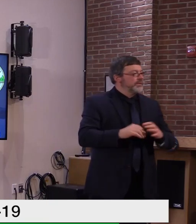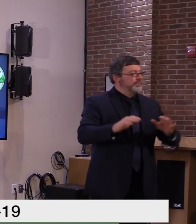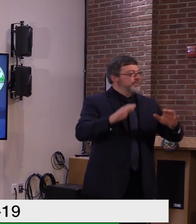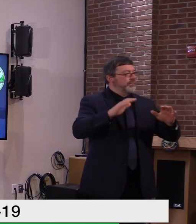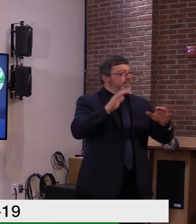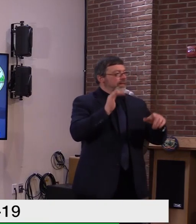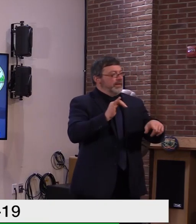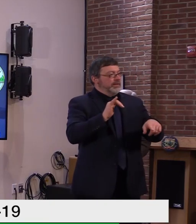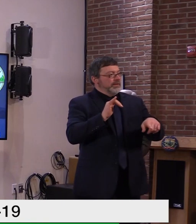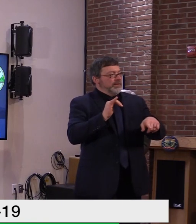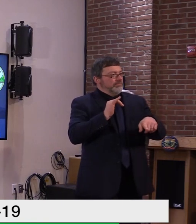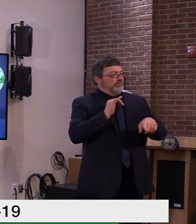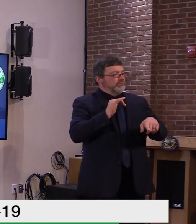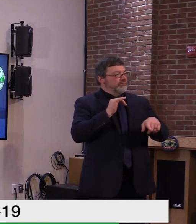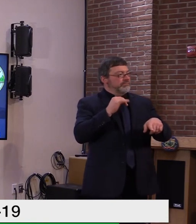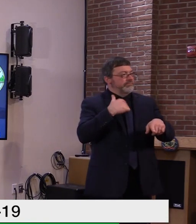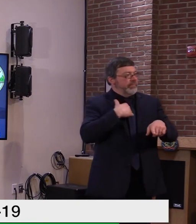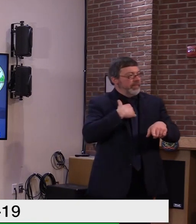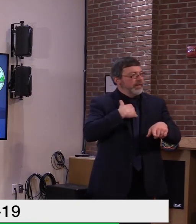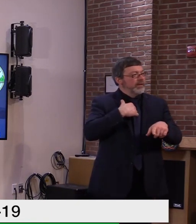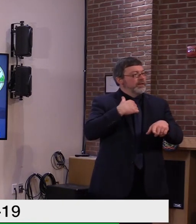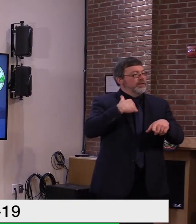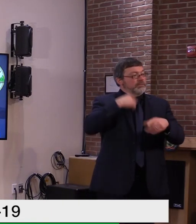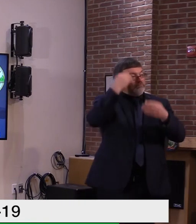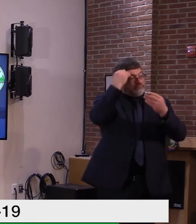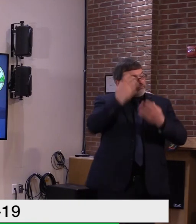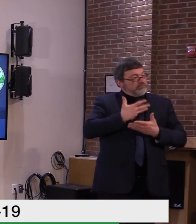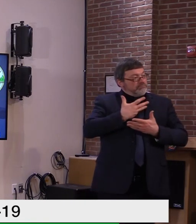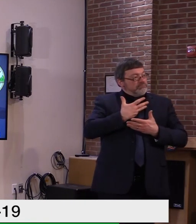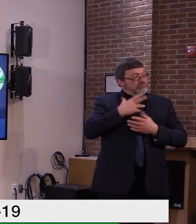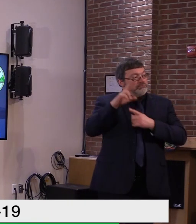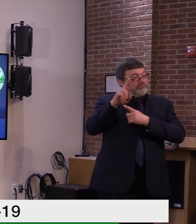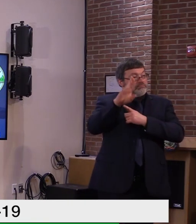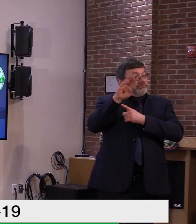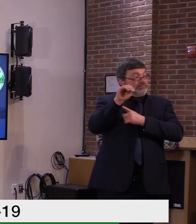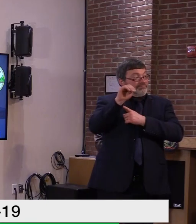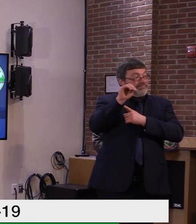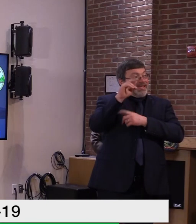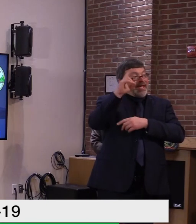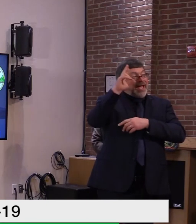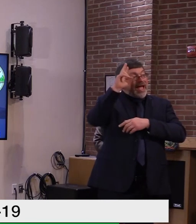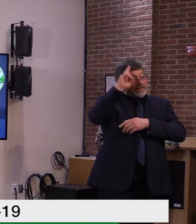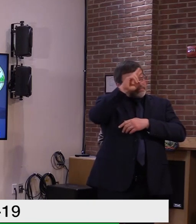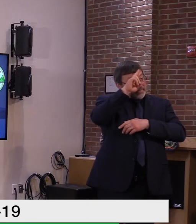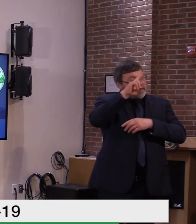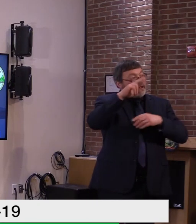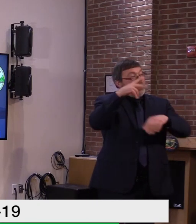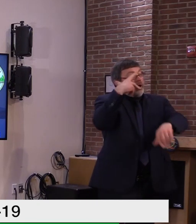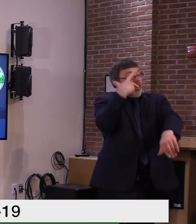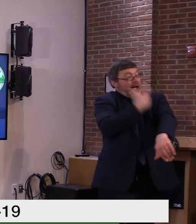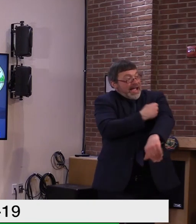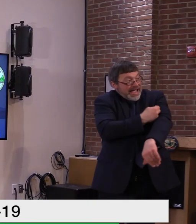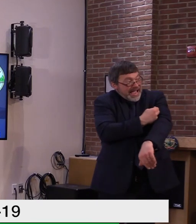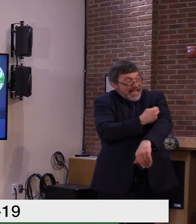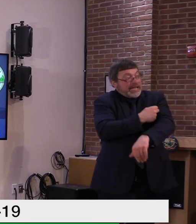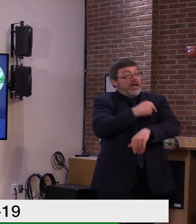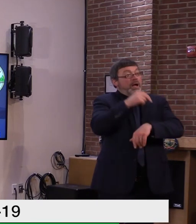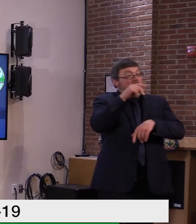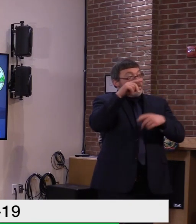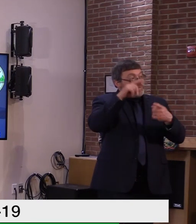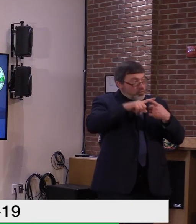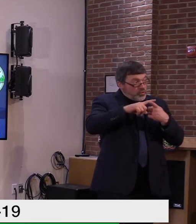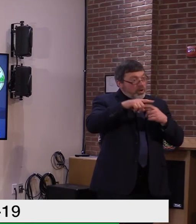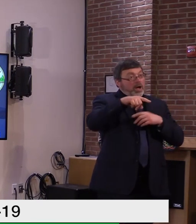accidents. Mike, where, if I could just answer that, and maybe I'll have Mike Smith to follow up, but we have been made aware